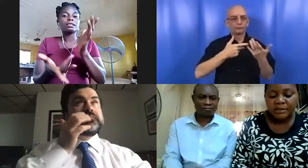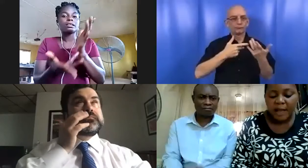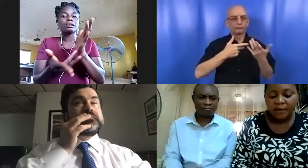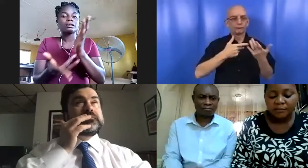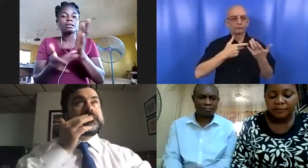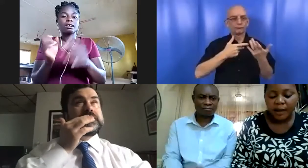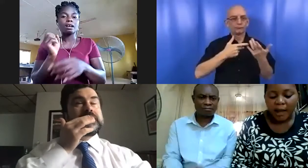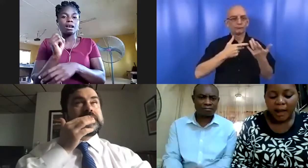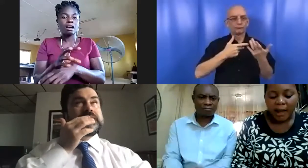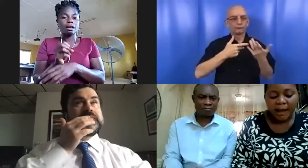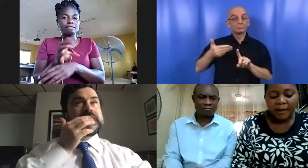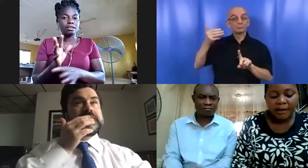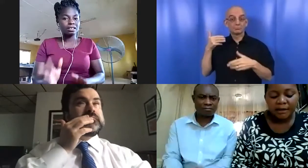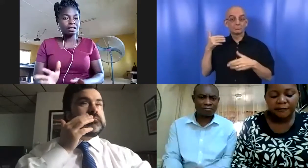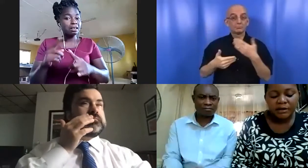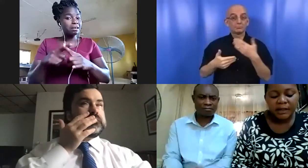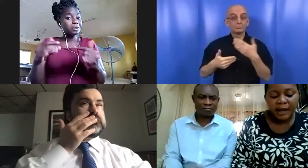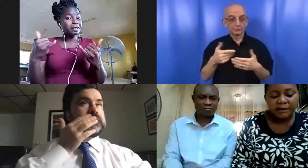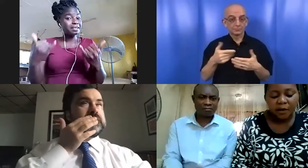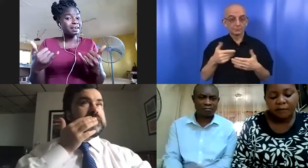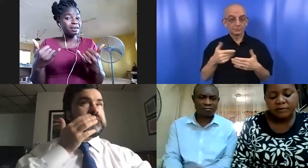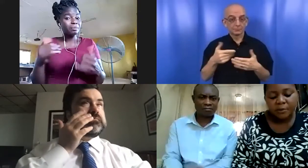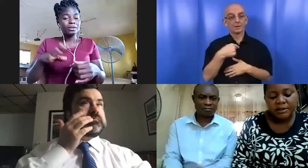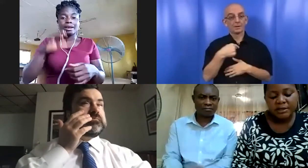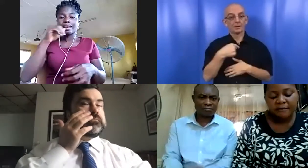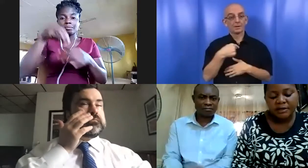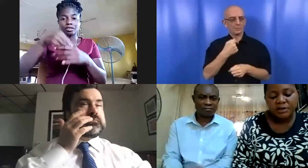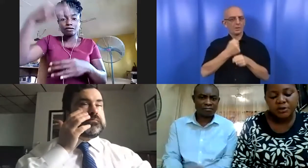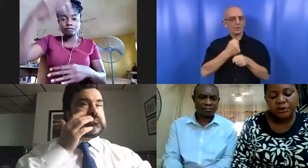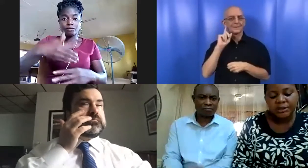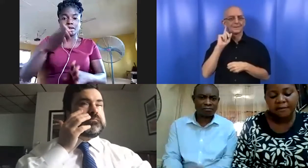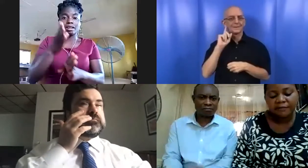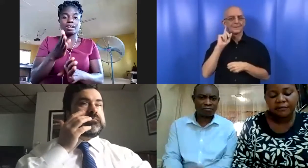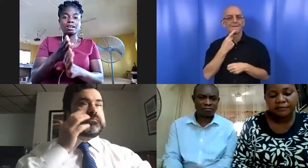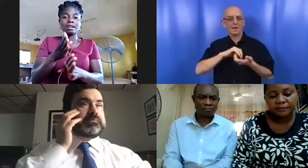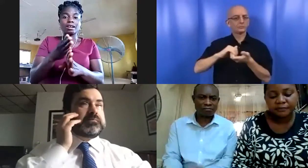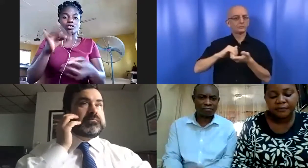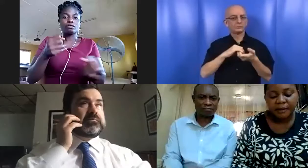But now, I am in the front line of support service to the deaf.